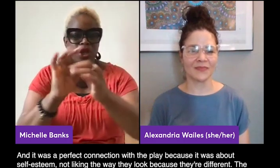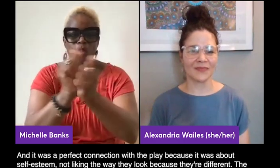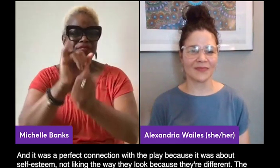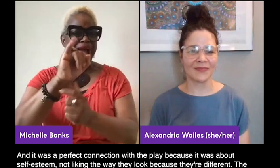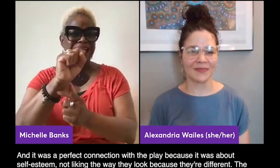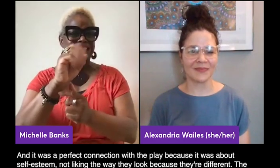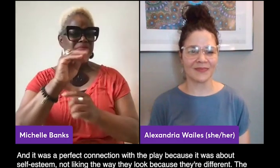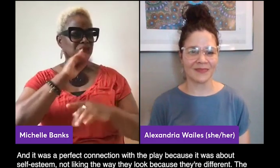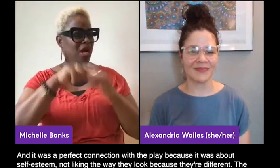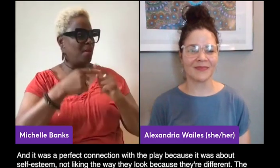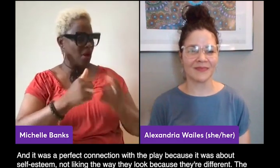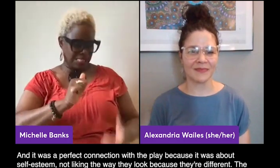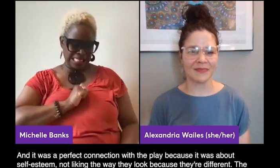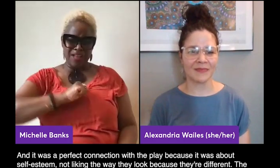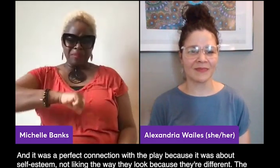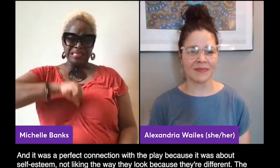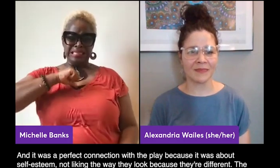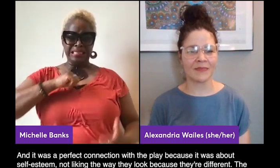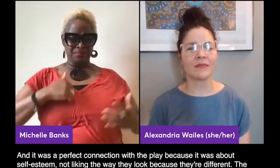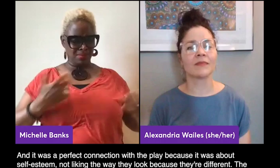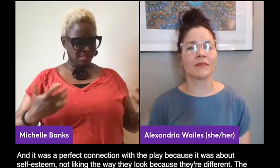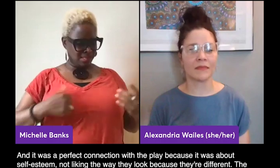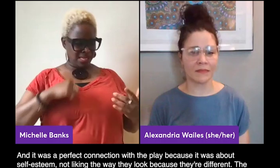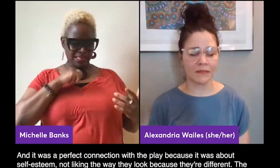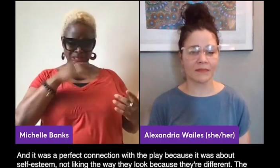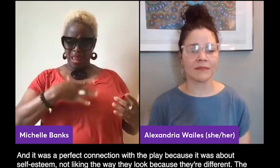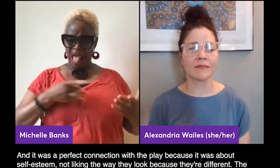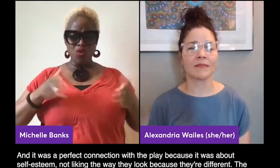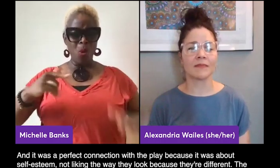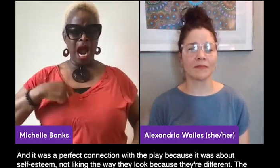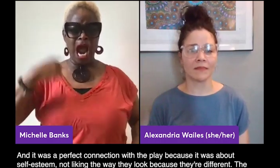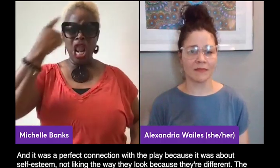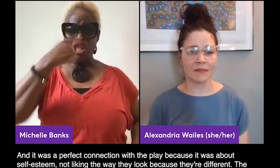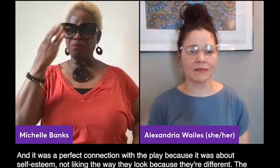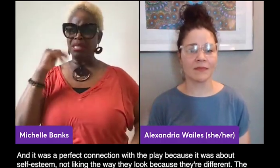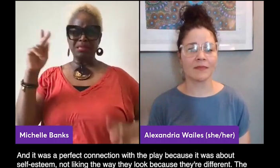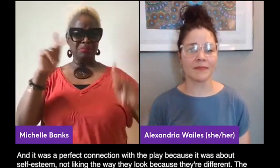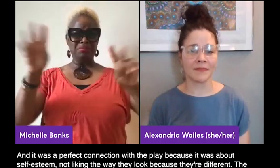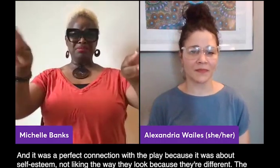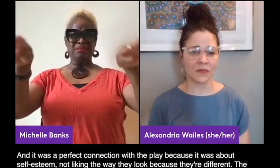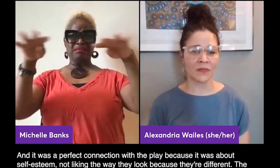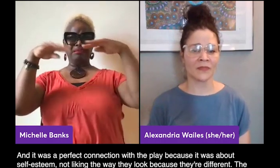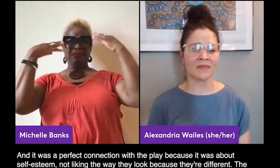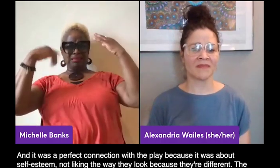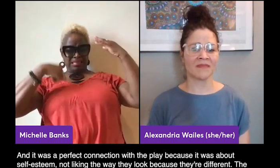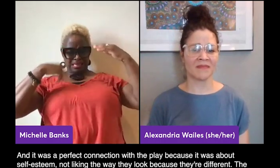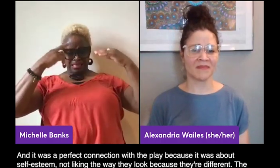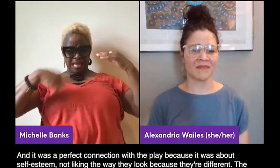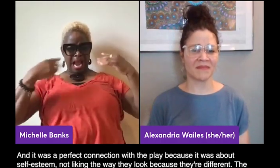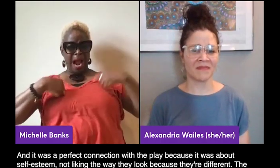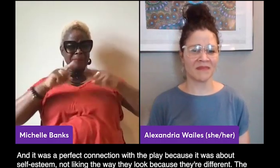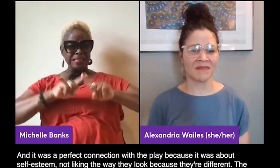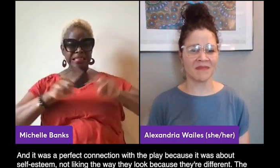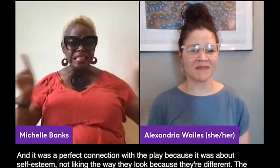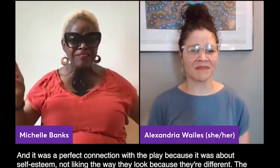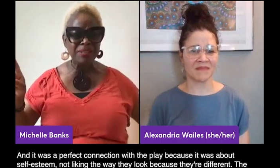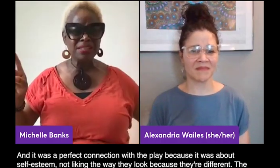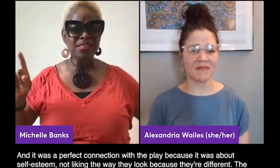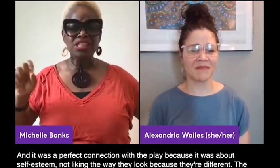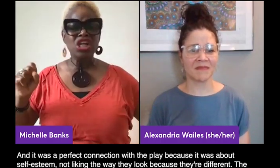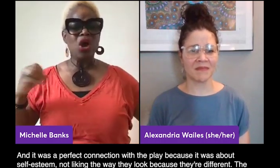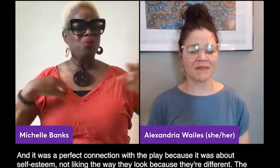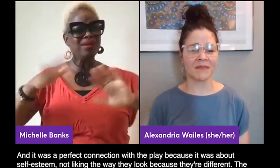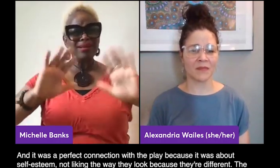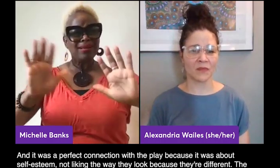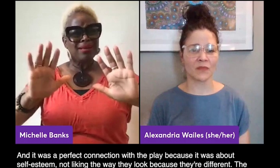And it was a perfect connection with the play because it was about self-esteem, not liking the way they look because